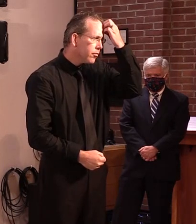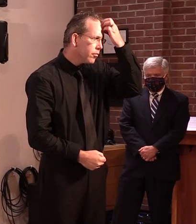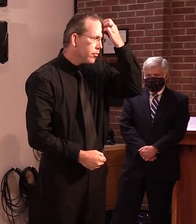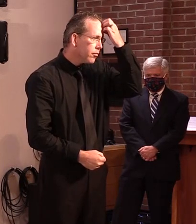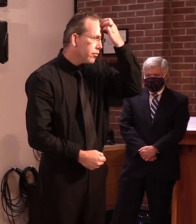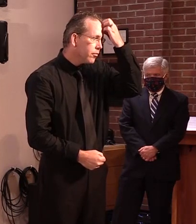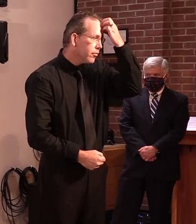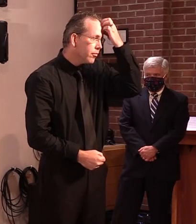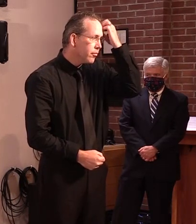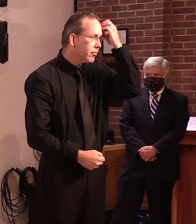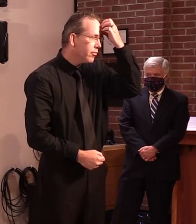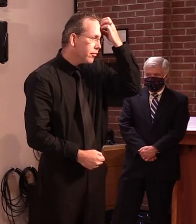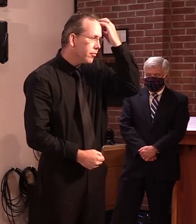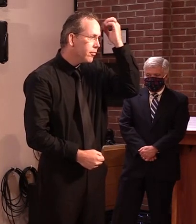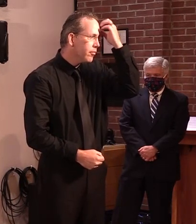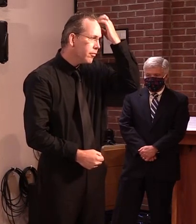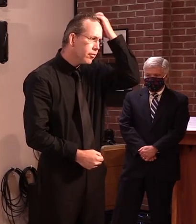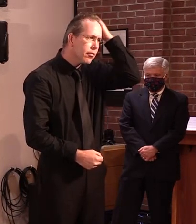vaccination.